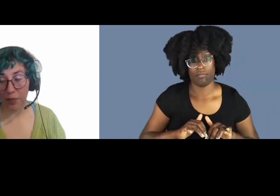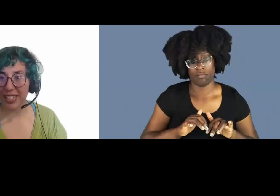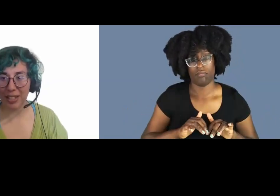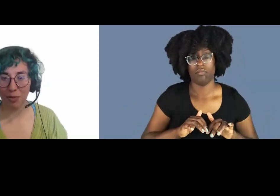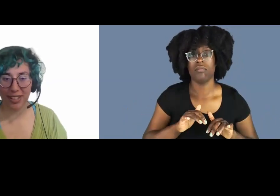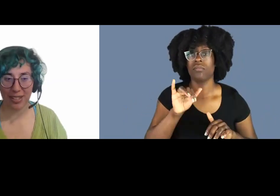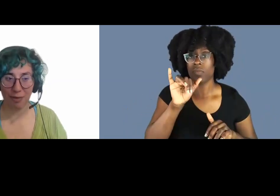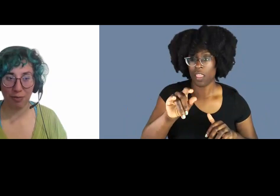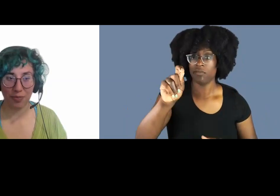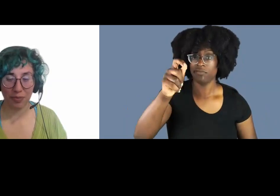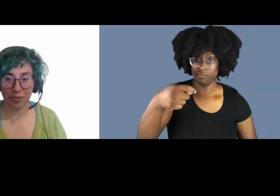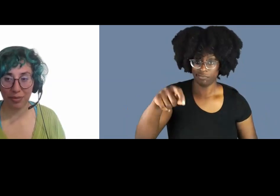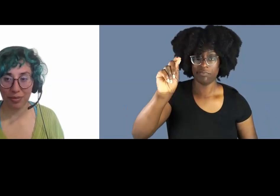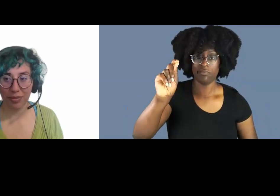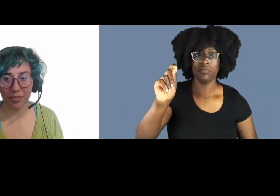running. Next slide, please.